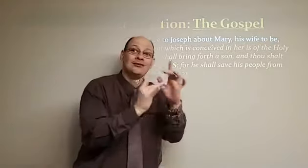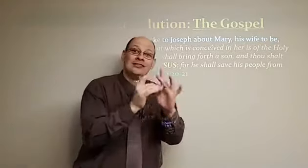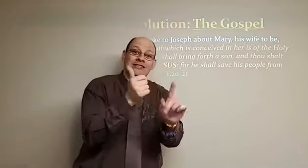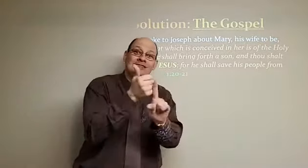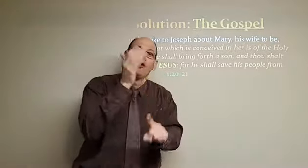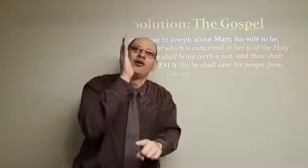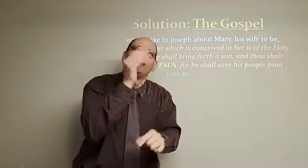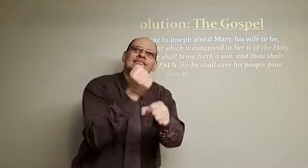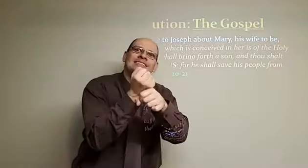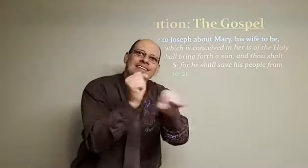his people